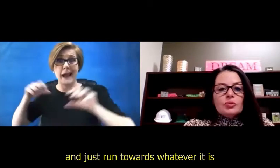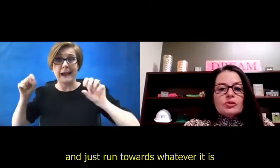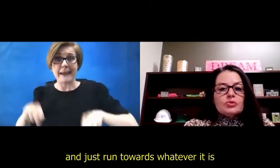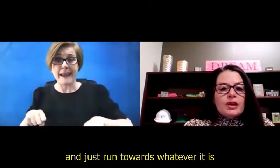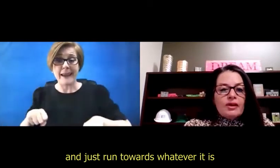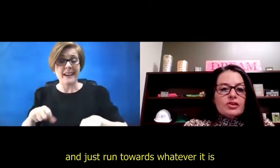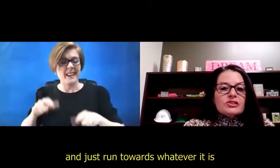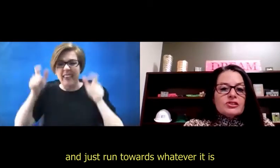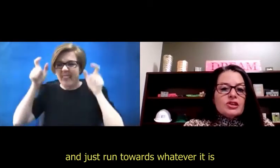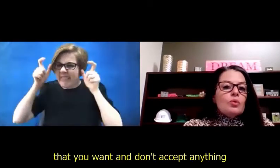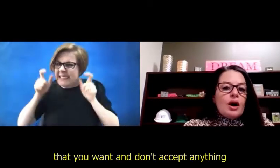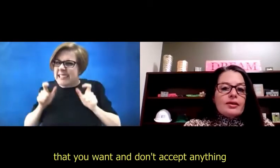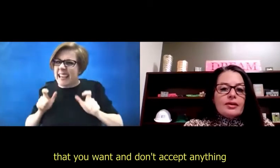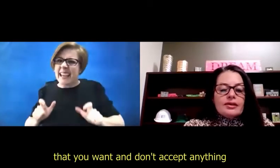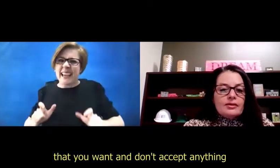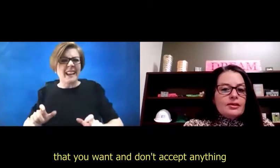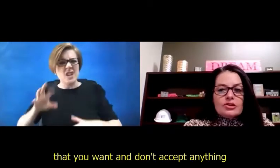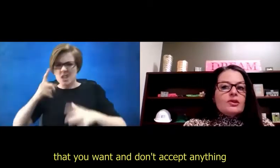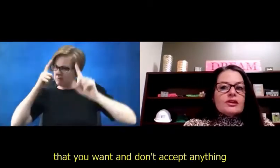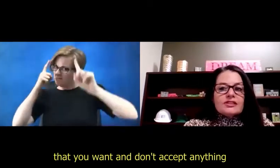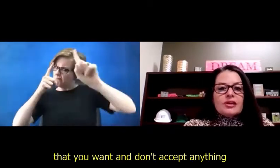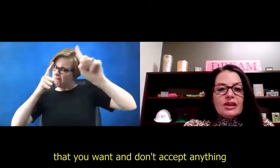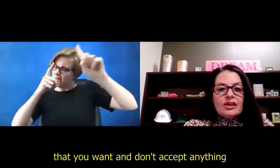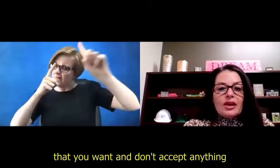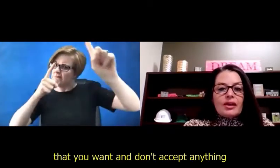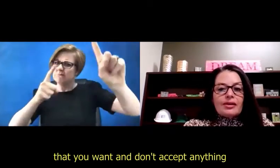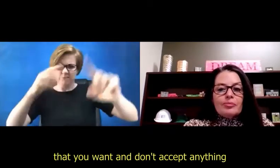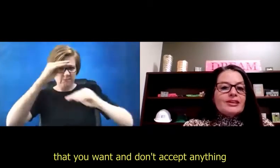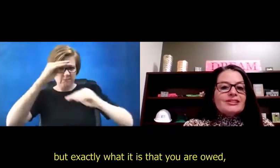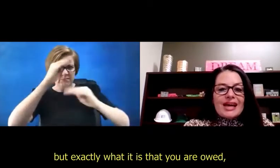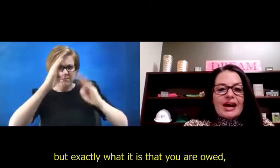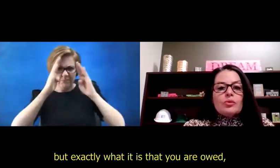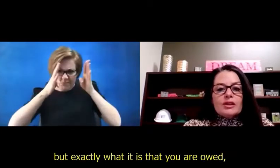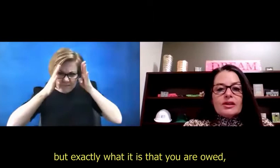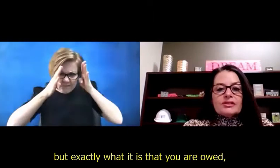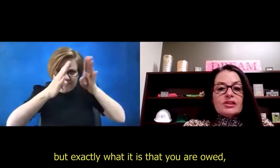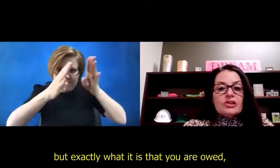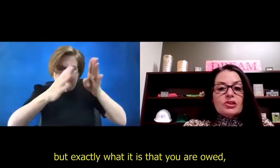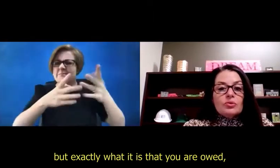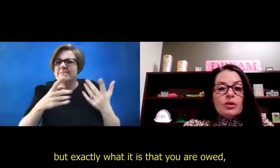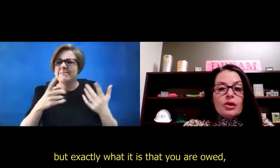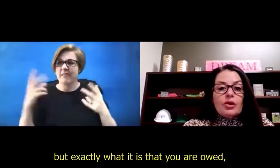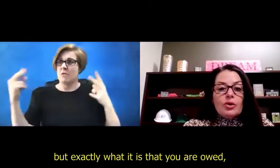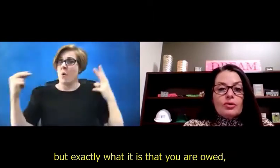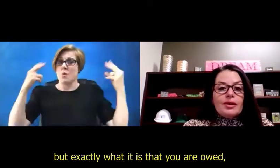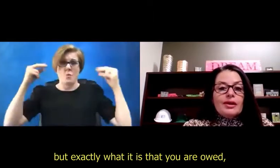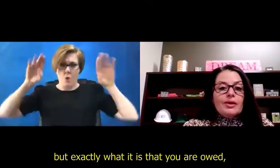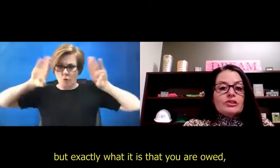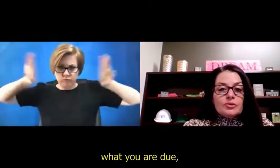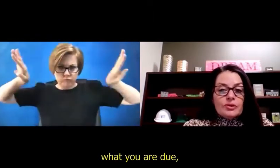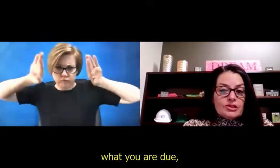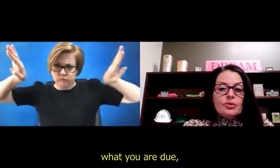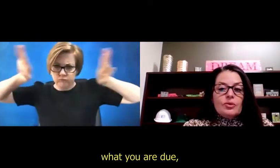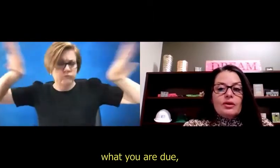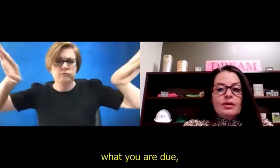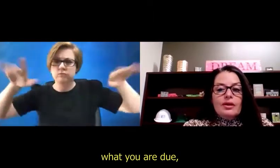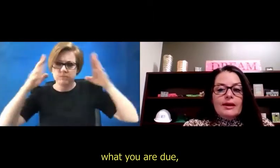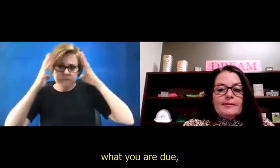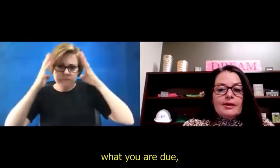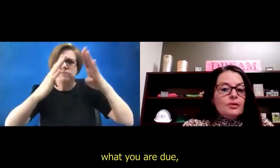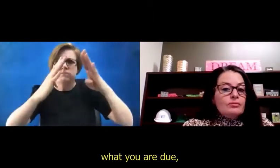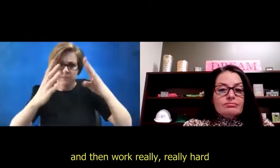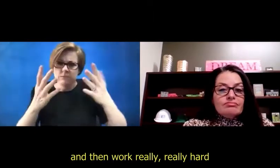run towards whatever it is that you want, and don't accept anything but exactly what it is that you are owed, what you are